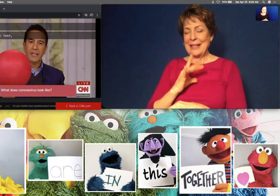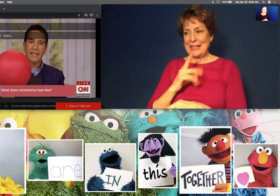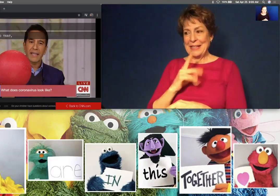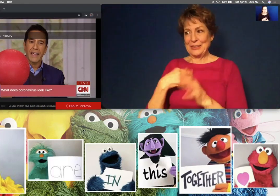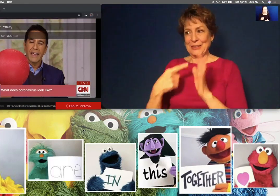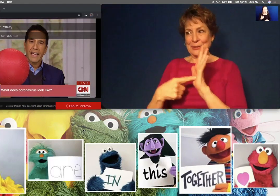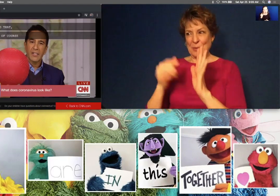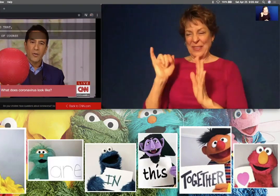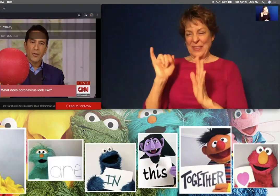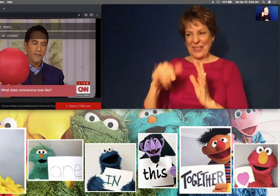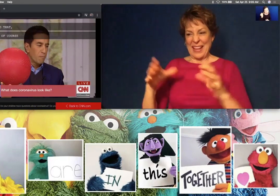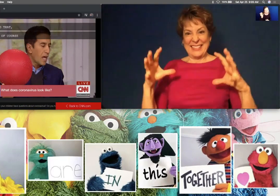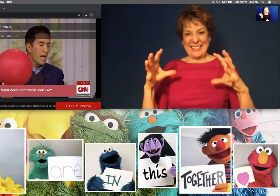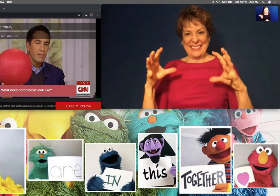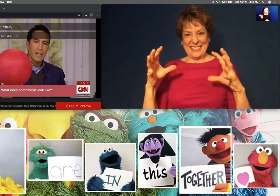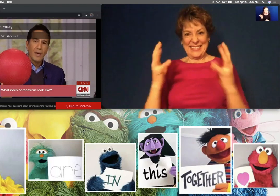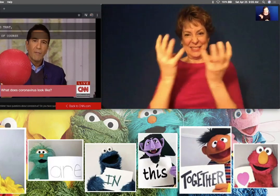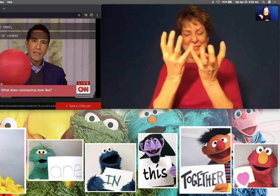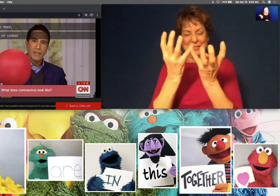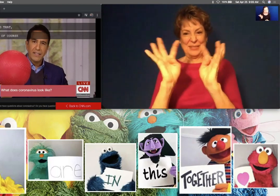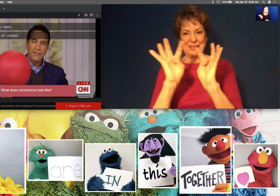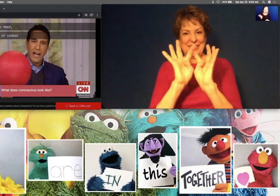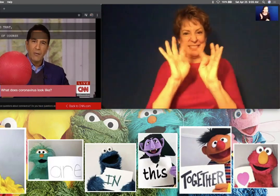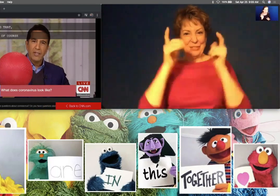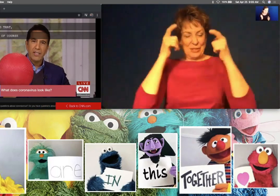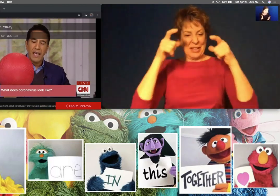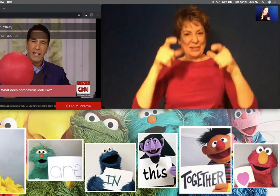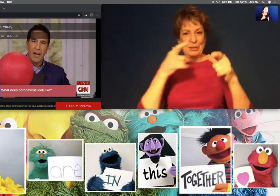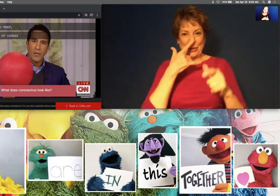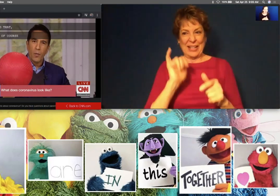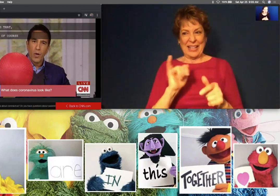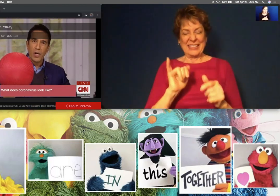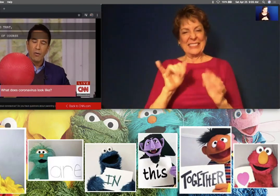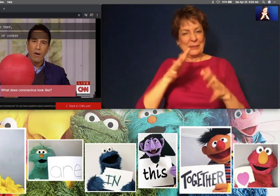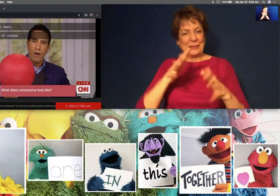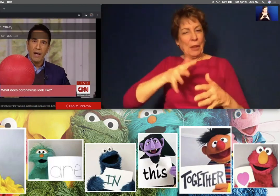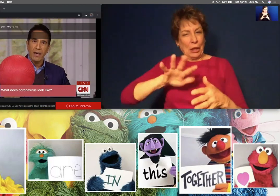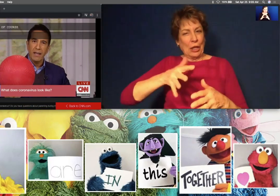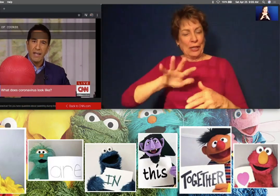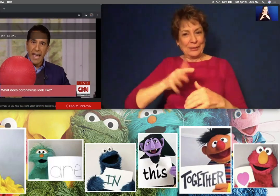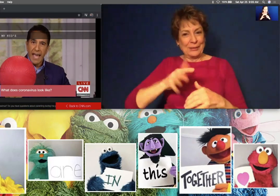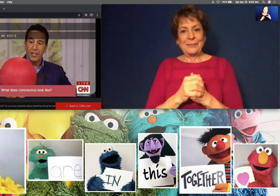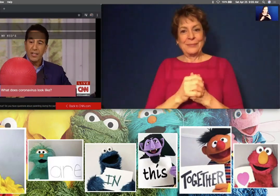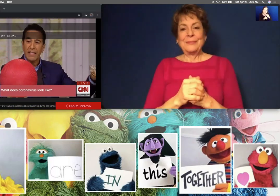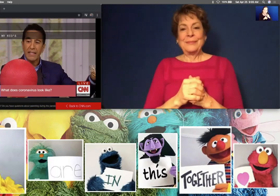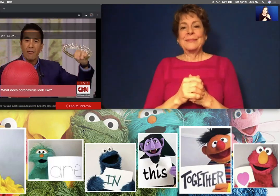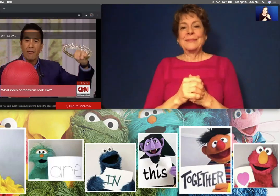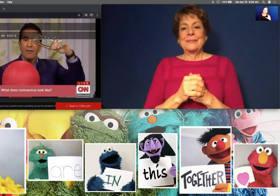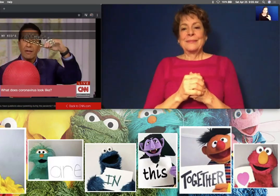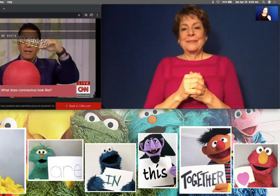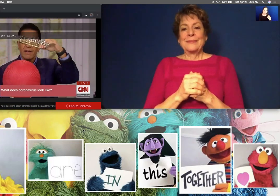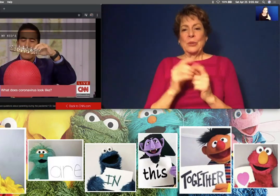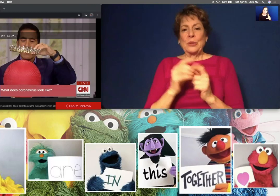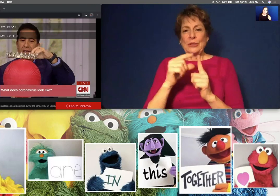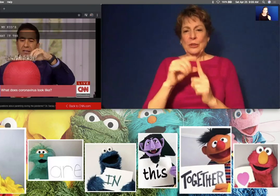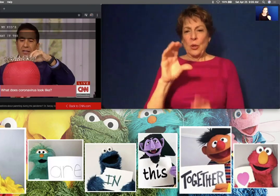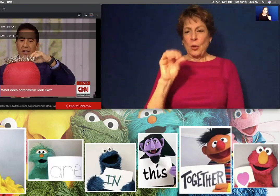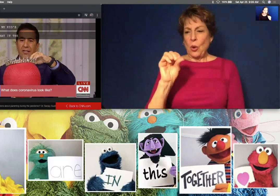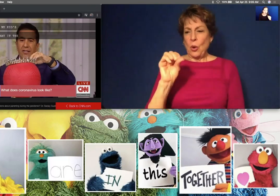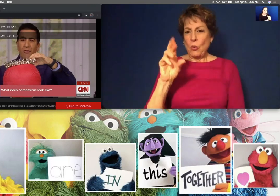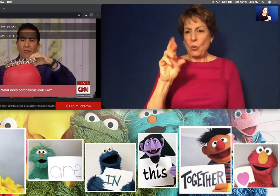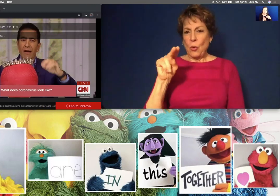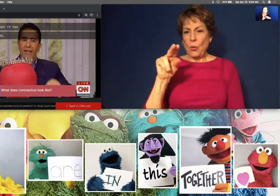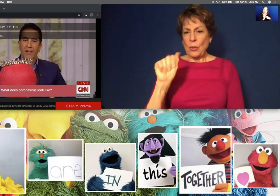you this. So here's what the coronavirus might look like, a sort of blob. But that's the virus, and now the